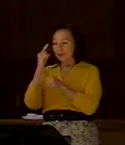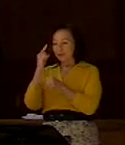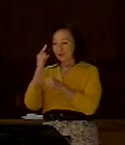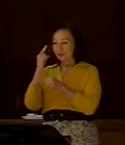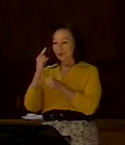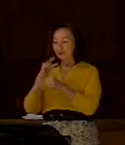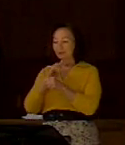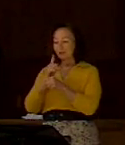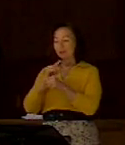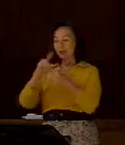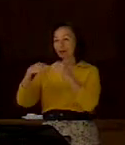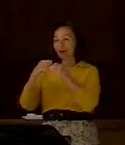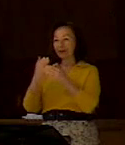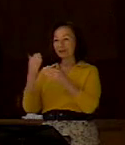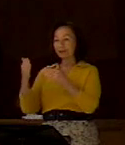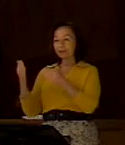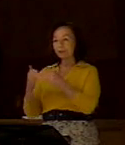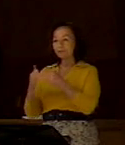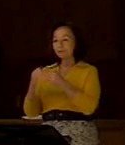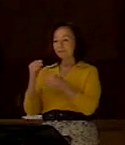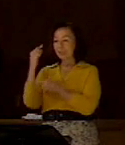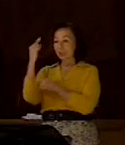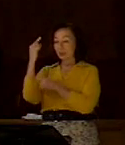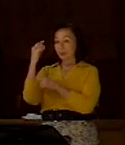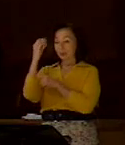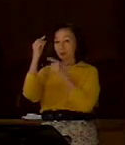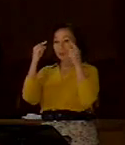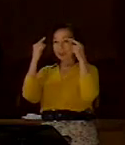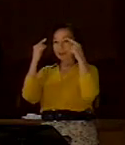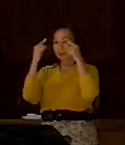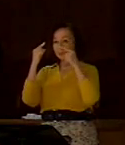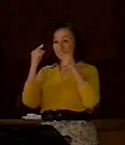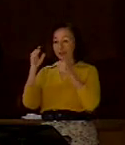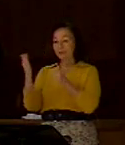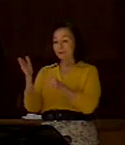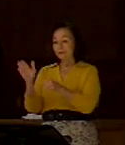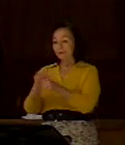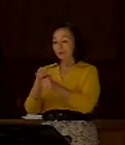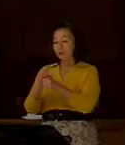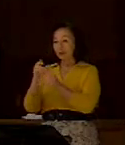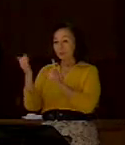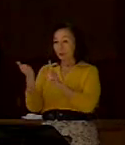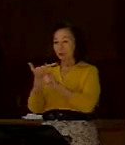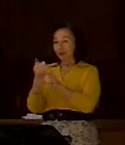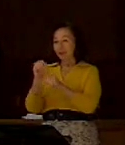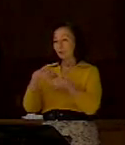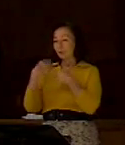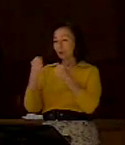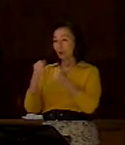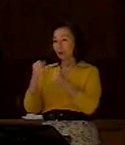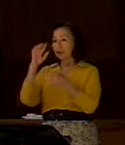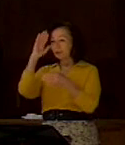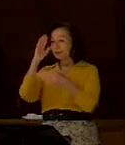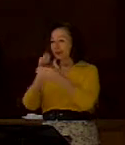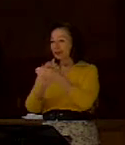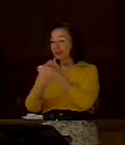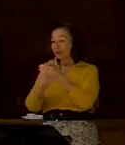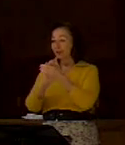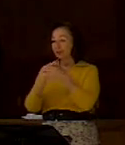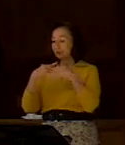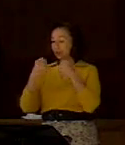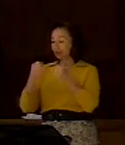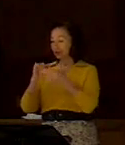careful consideration, examination of the evidence, to be fully persuaded, it's a strong belief, a strong